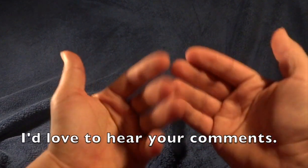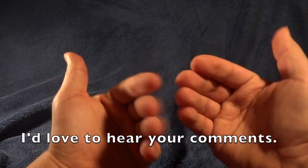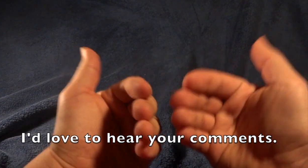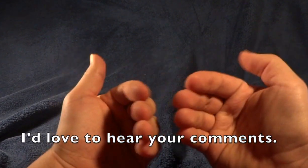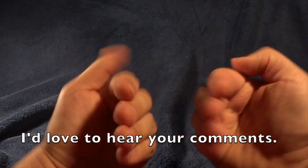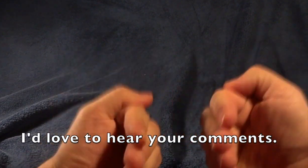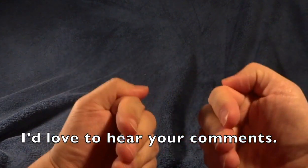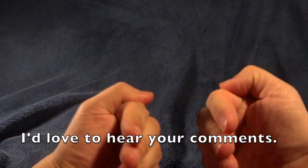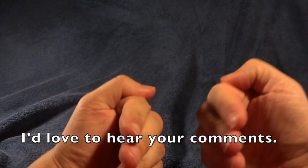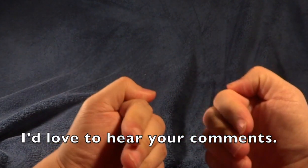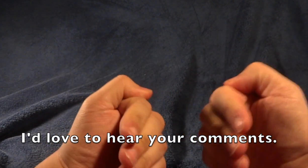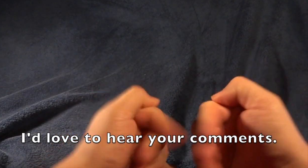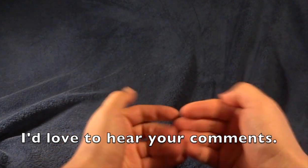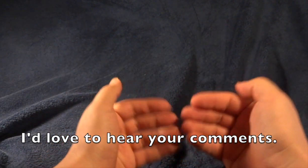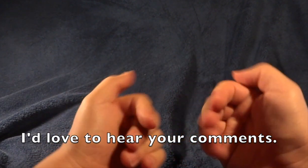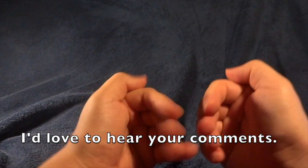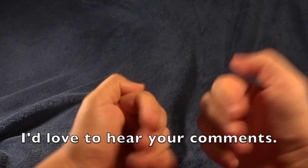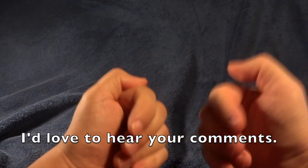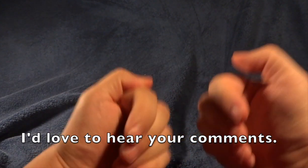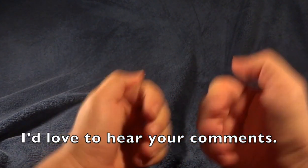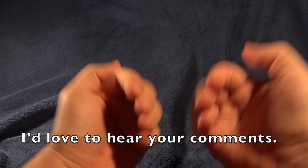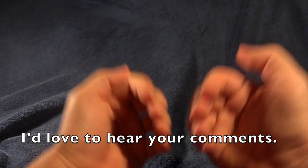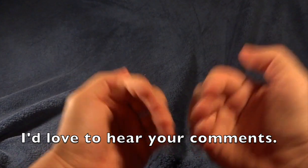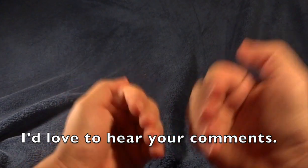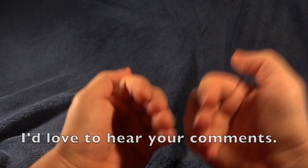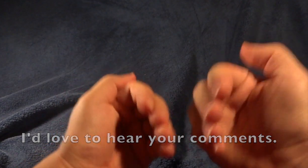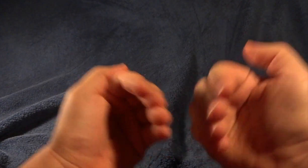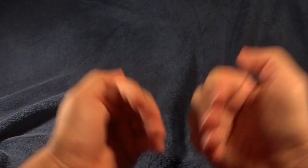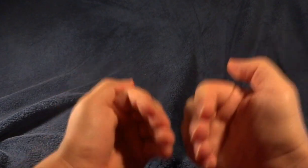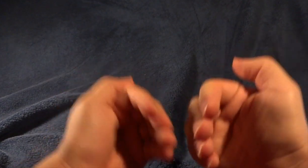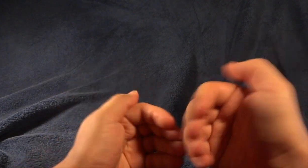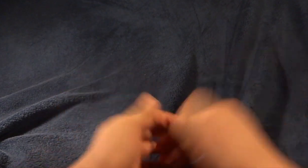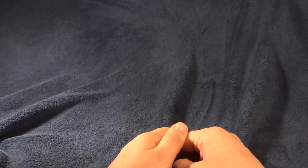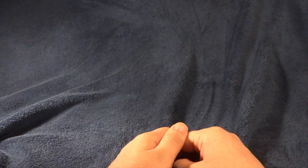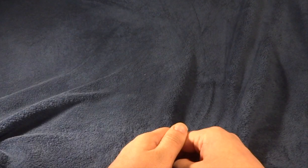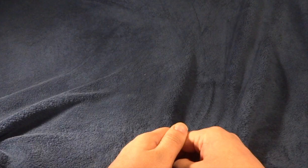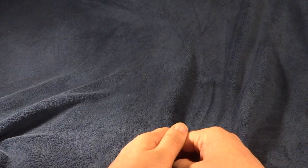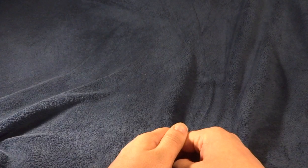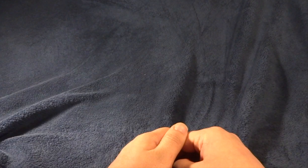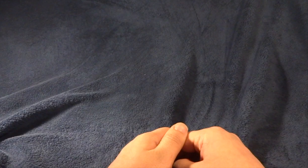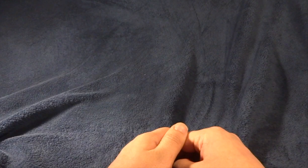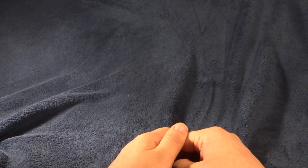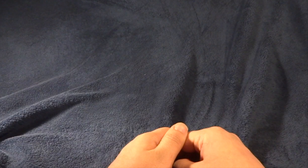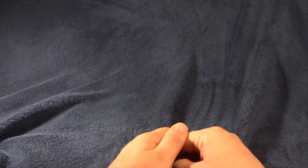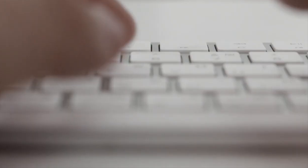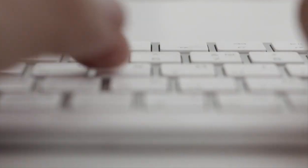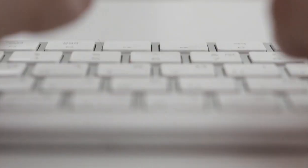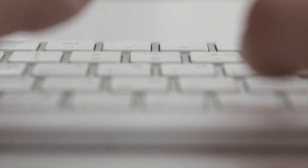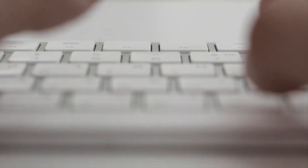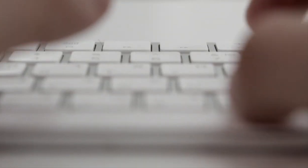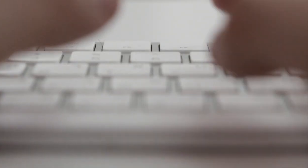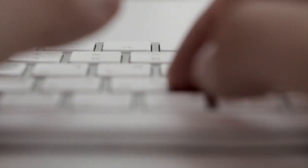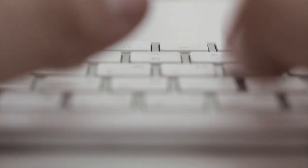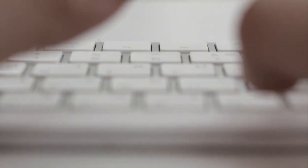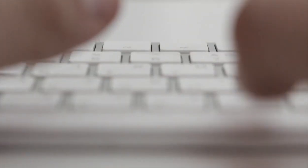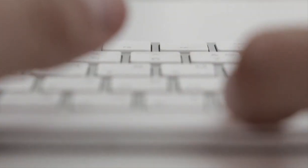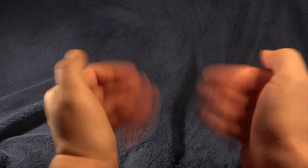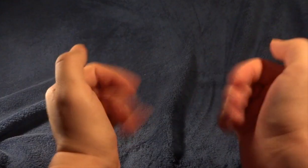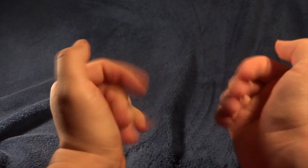how I feel from my own commenting. Let's keep on that and let's keep on commenting. Bye bye.